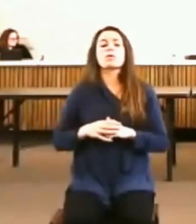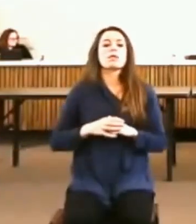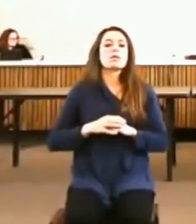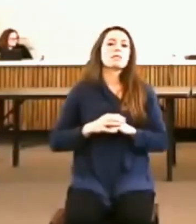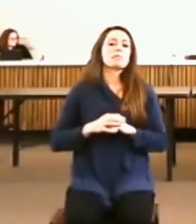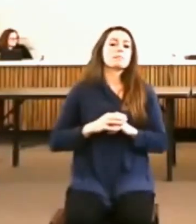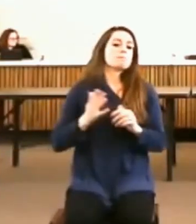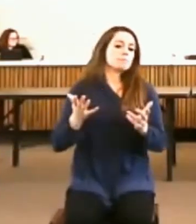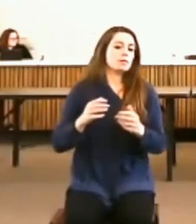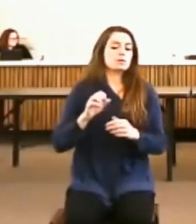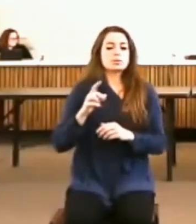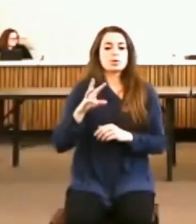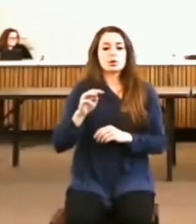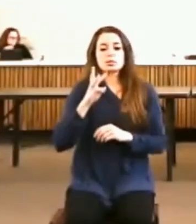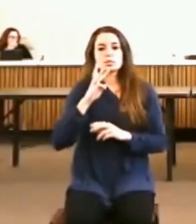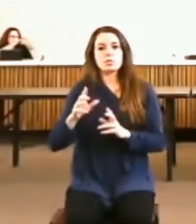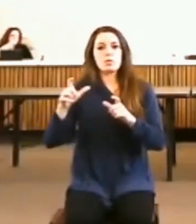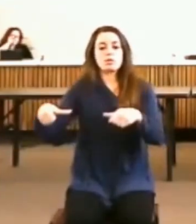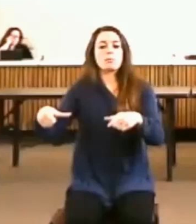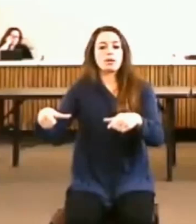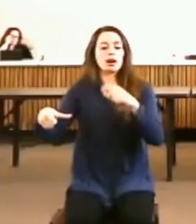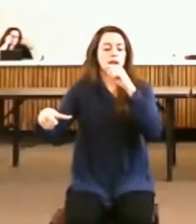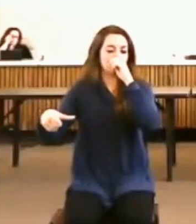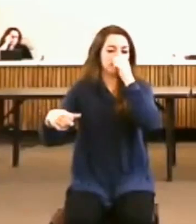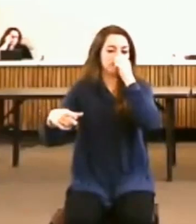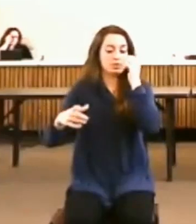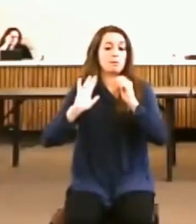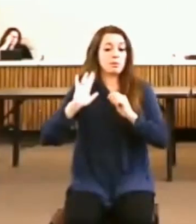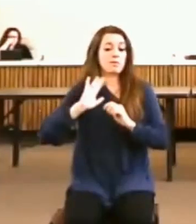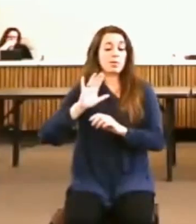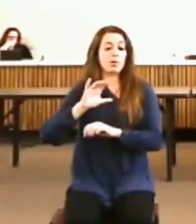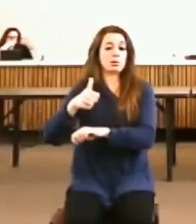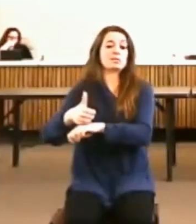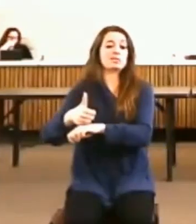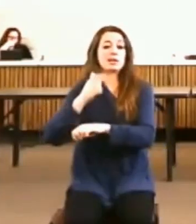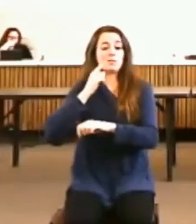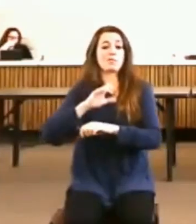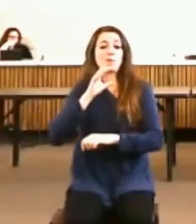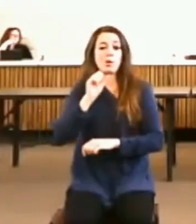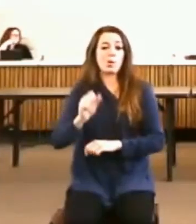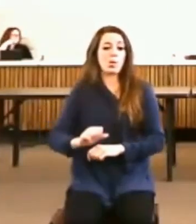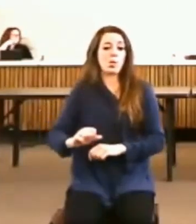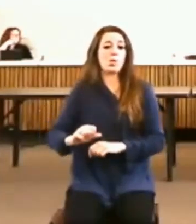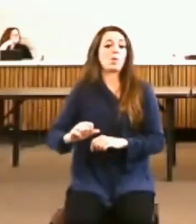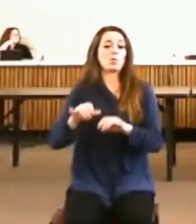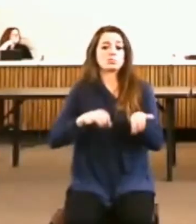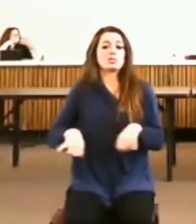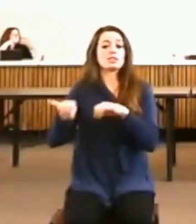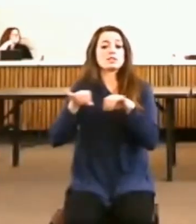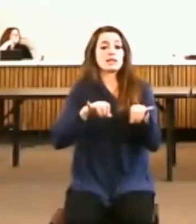on Earth are constantly moving, which is drastically manifested by, for example,